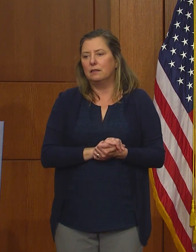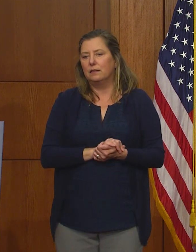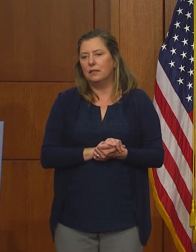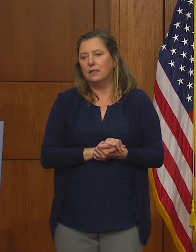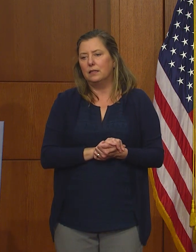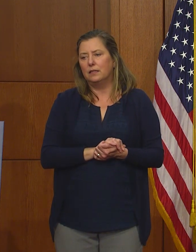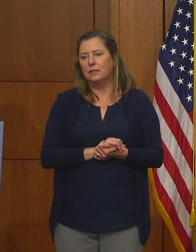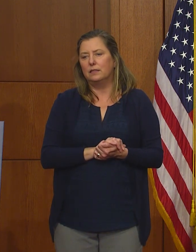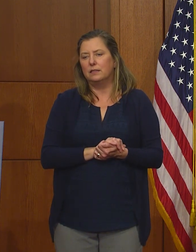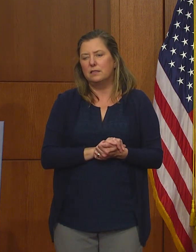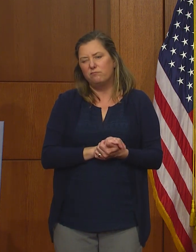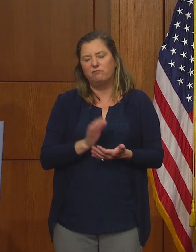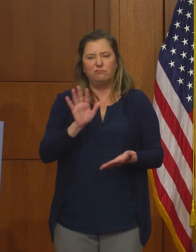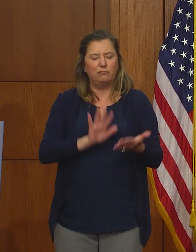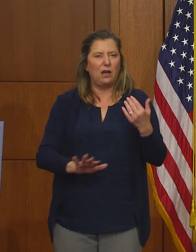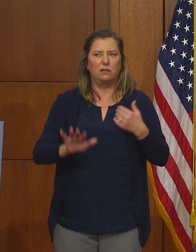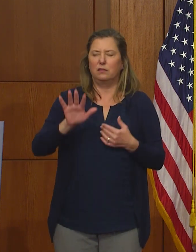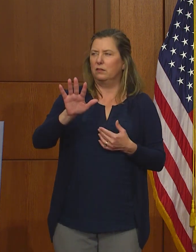around close number